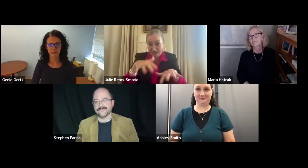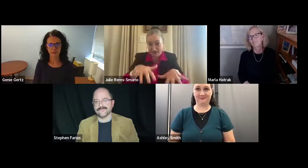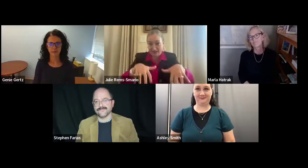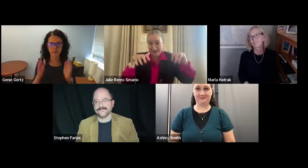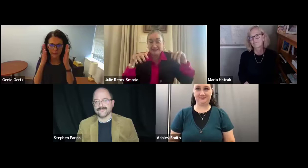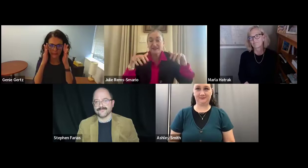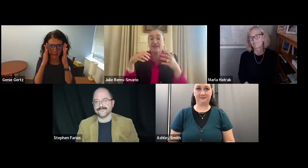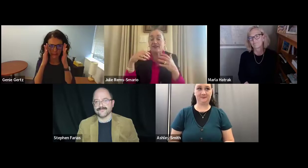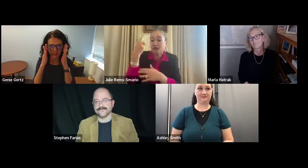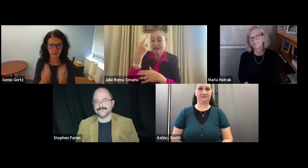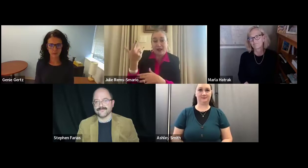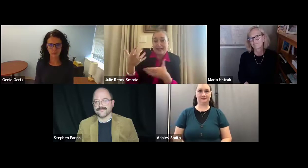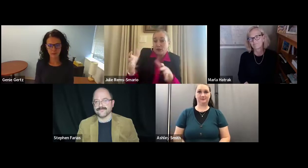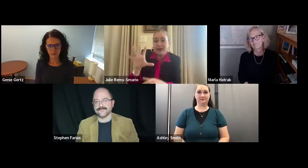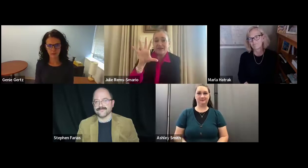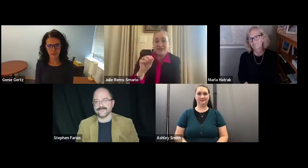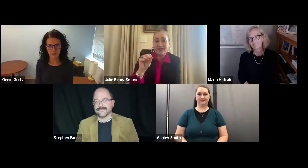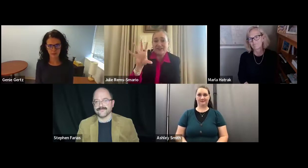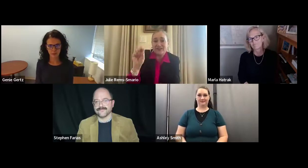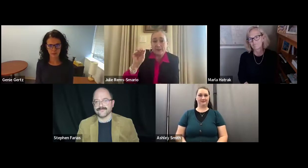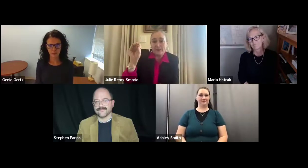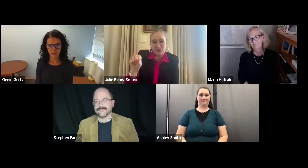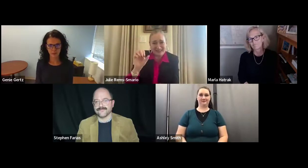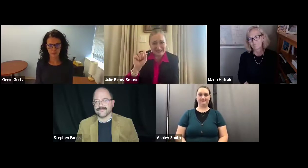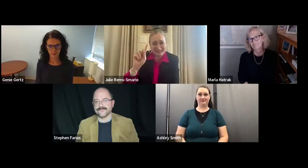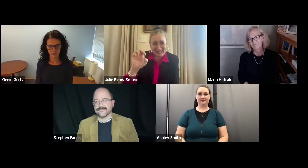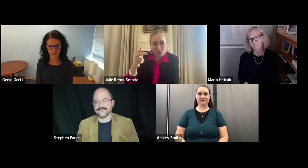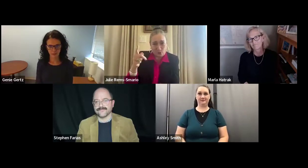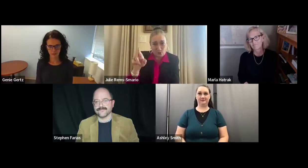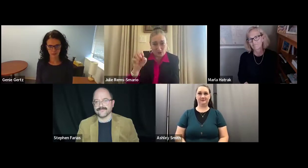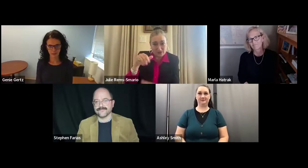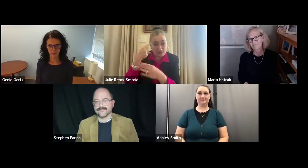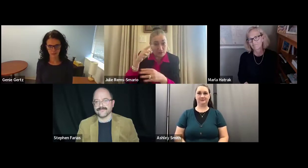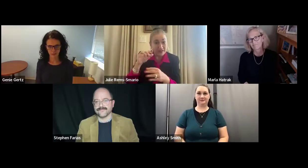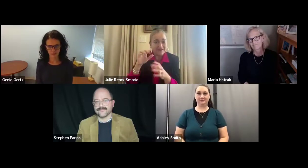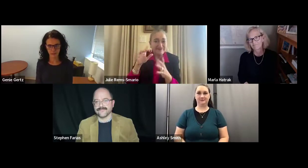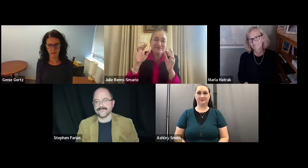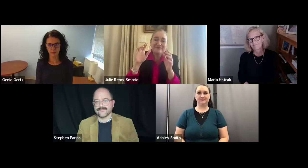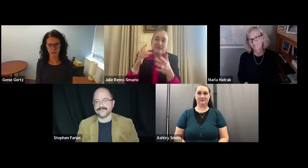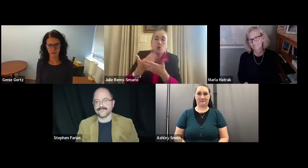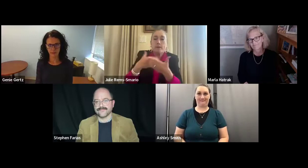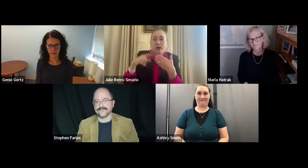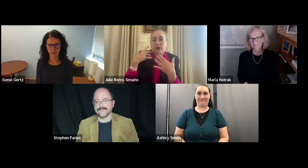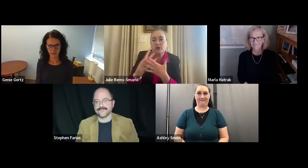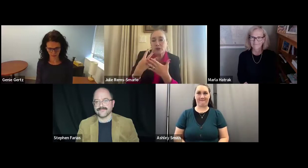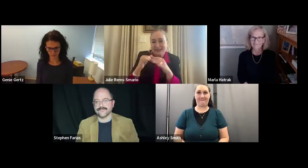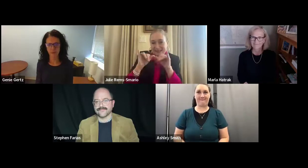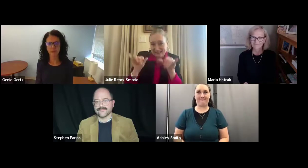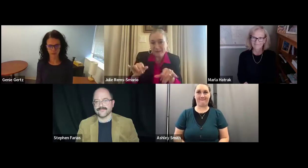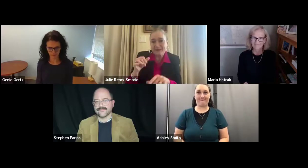that it was Dr. Carl White who approached in front of the entire Senate because the Senate was split 50-50. We